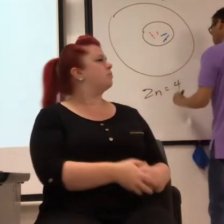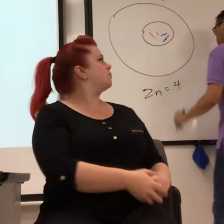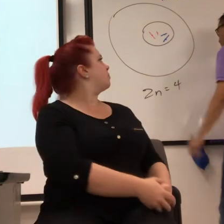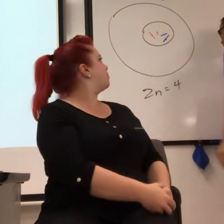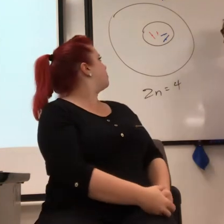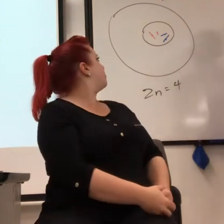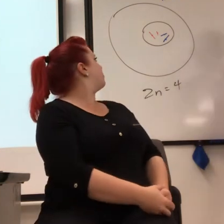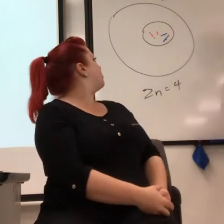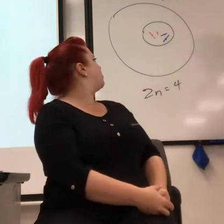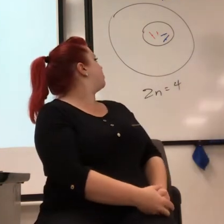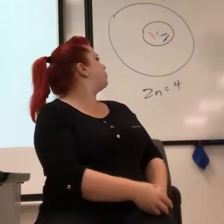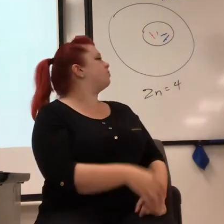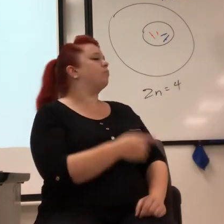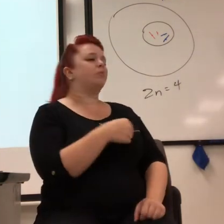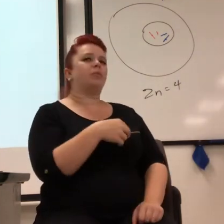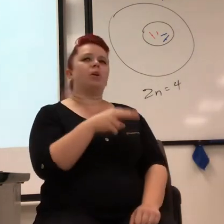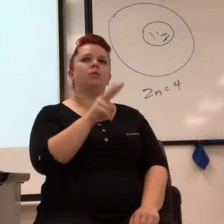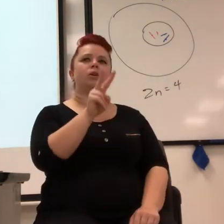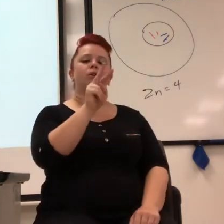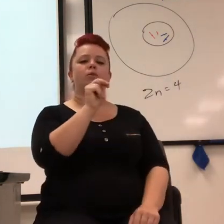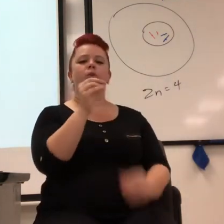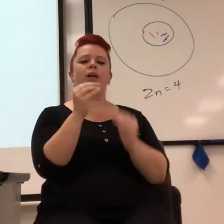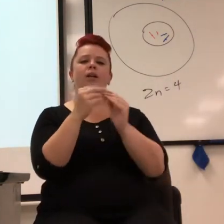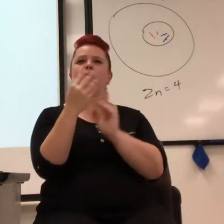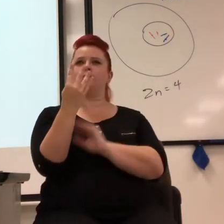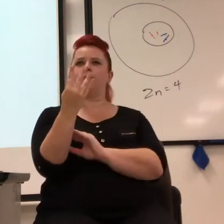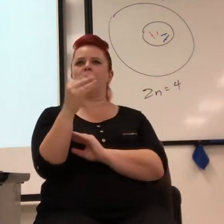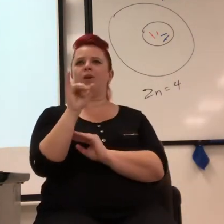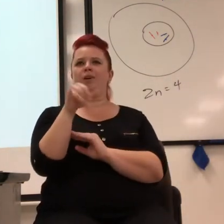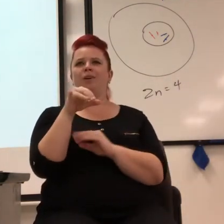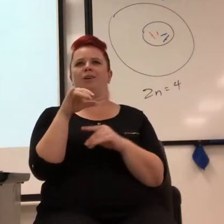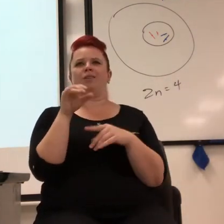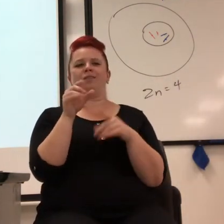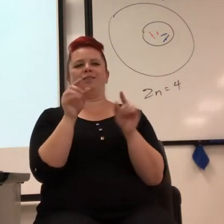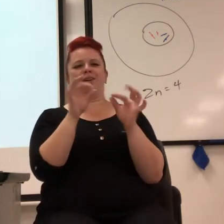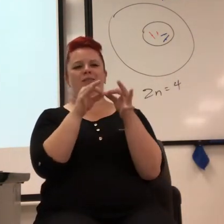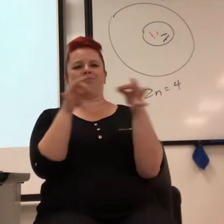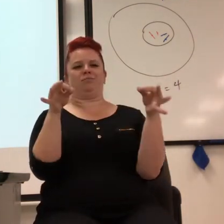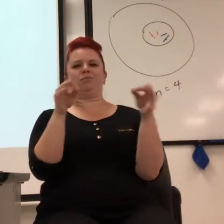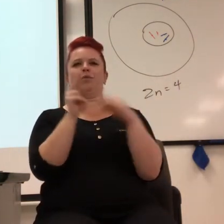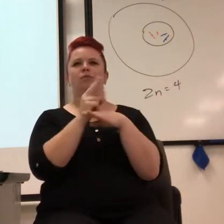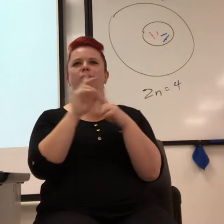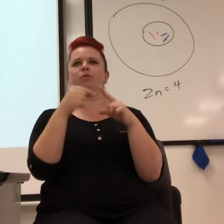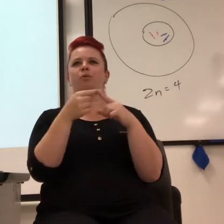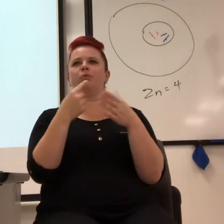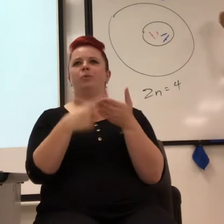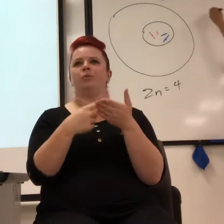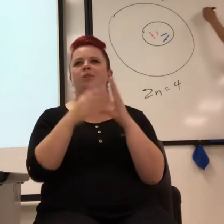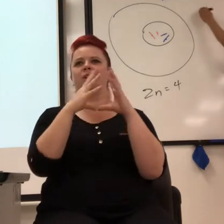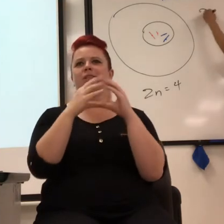we say 2n equals 4. That's another term that's used in when we talk about cell division.